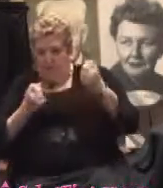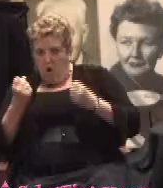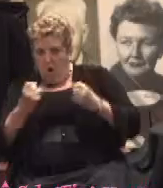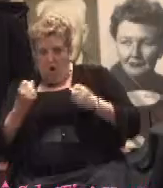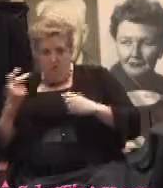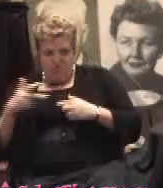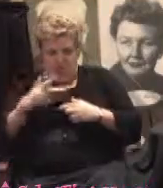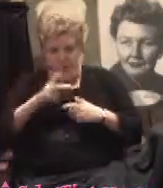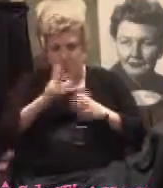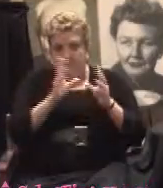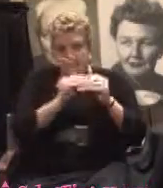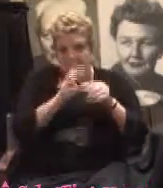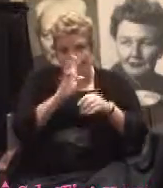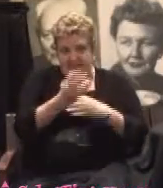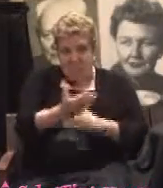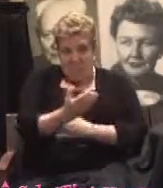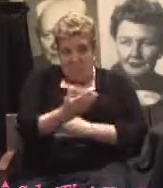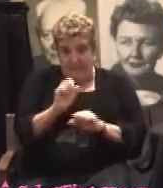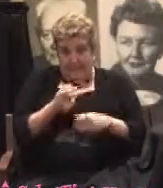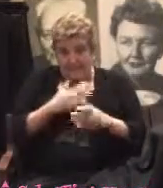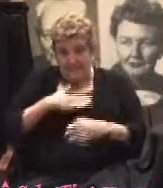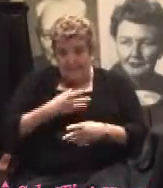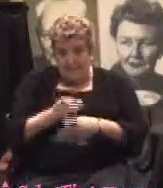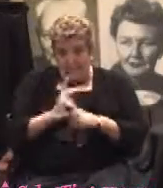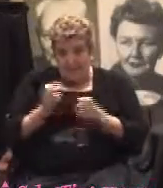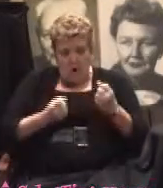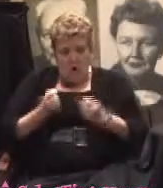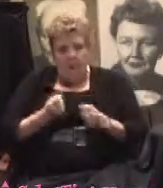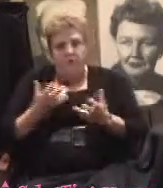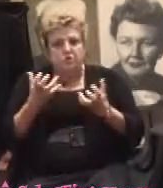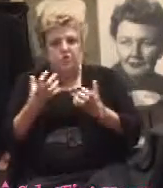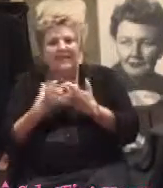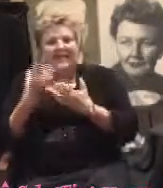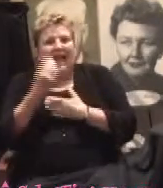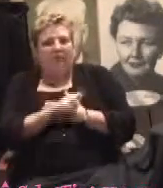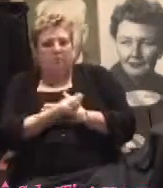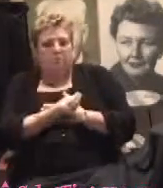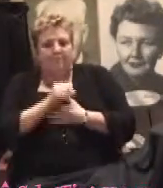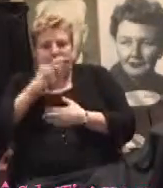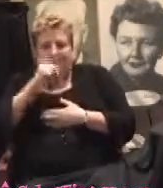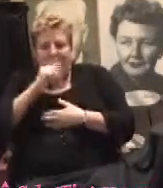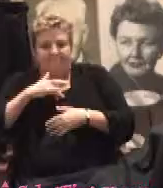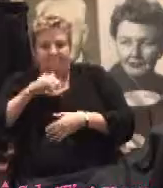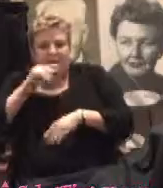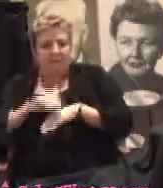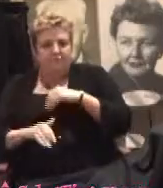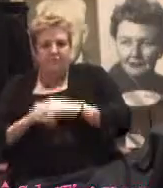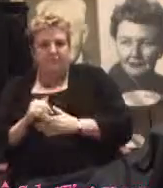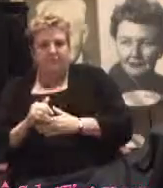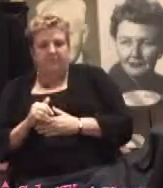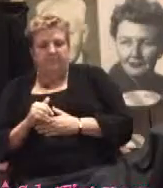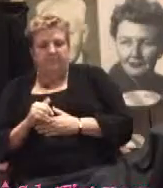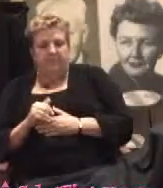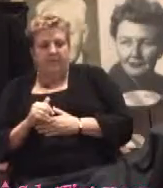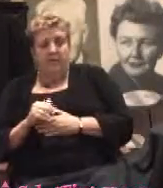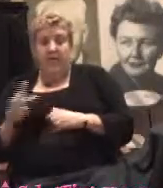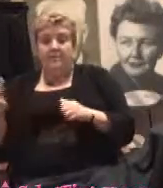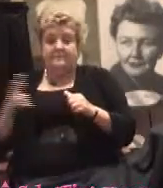very far away. Can I please borrow the car? And he said, yeah. And I just wanted to get out of the uncomfortable place. You know where I found out the second most uncomfortable place